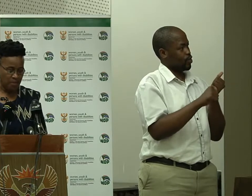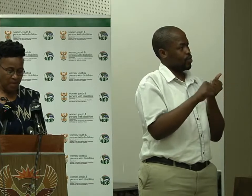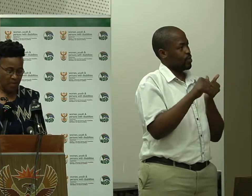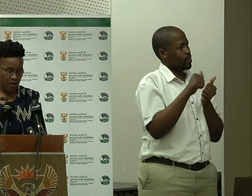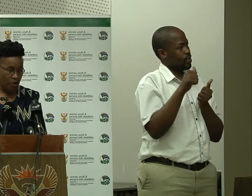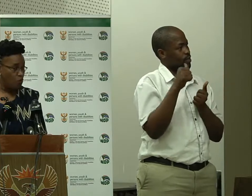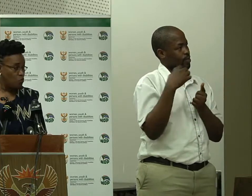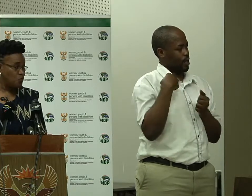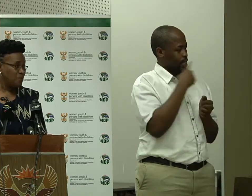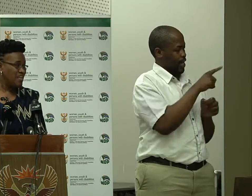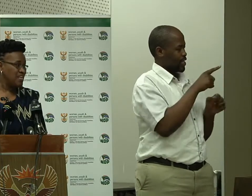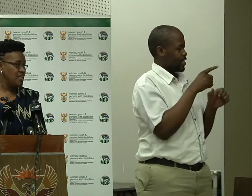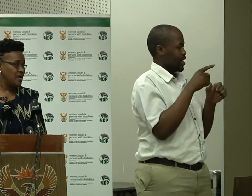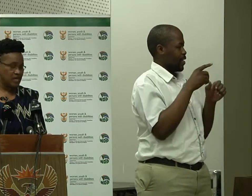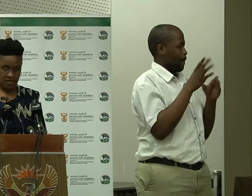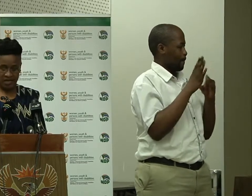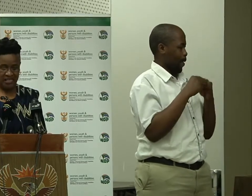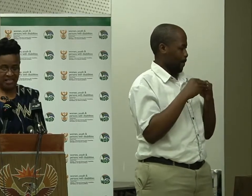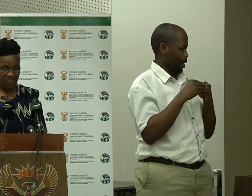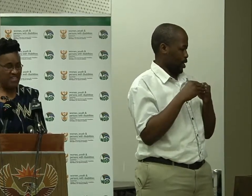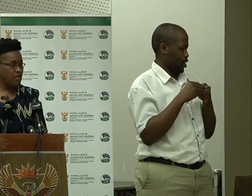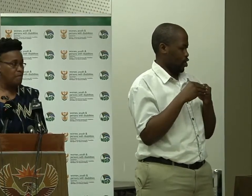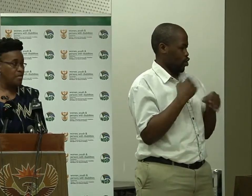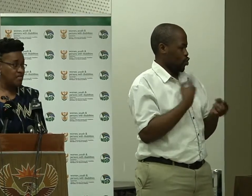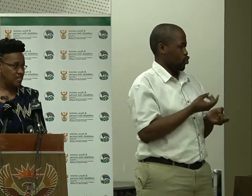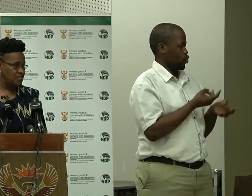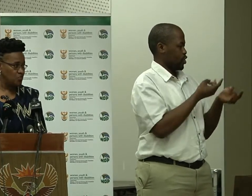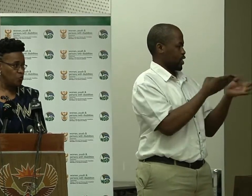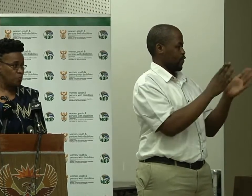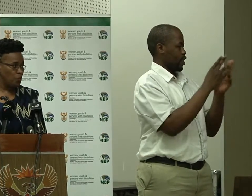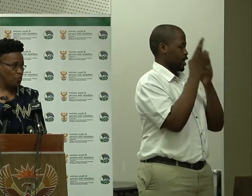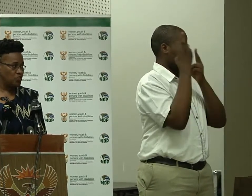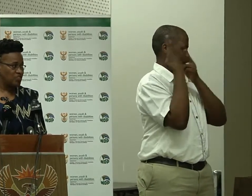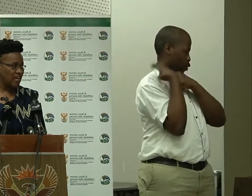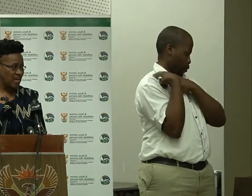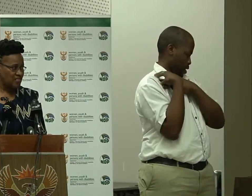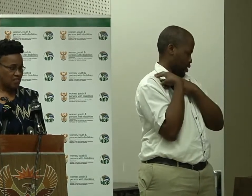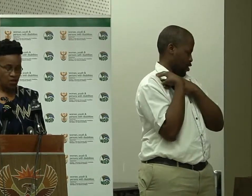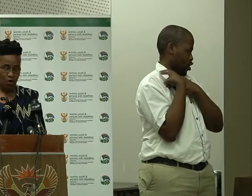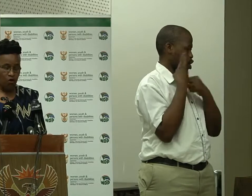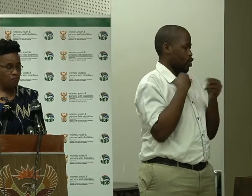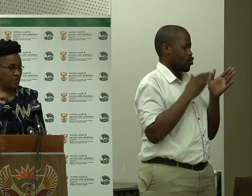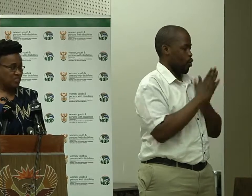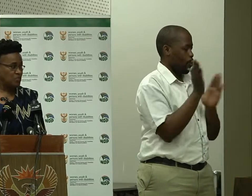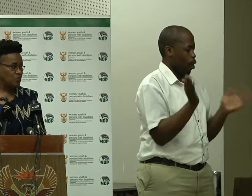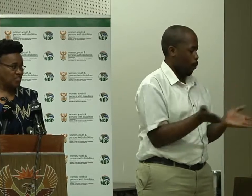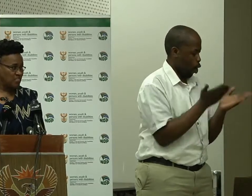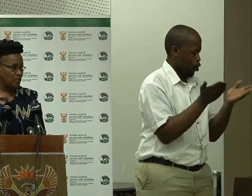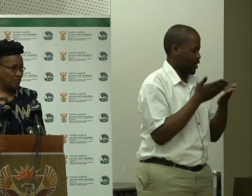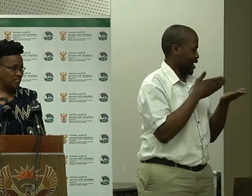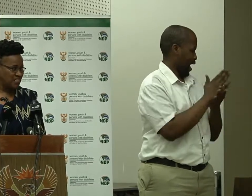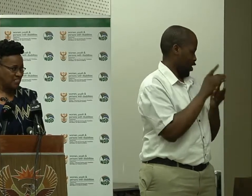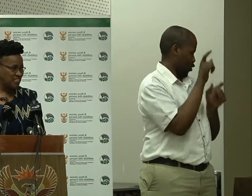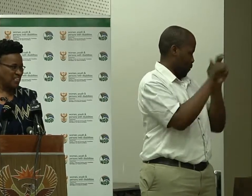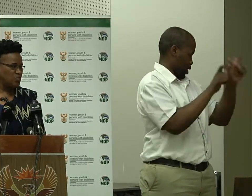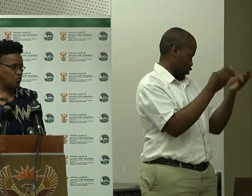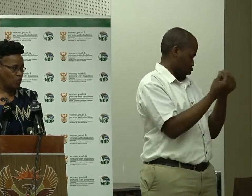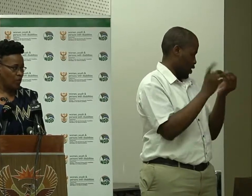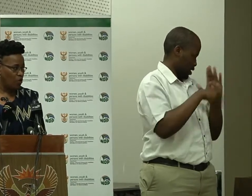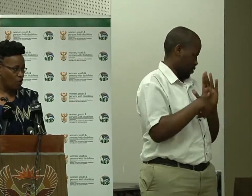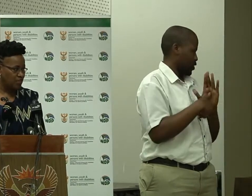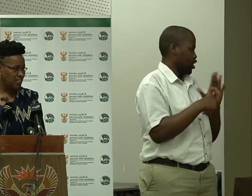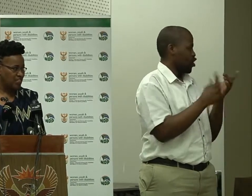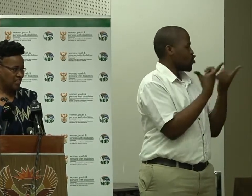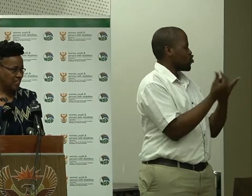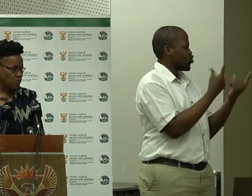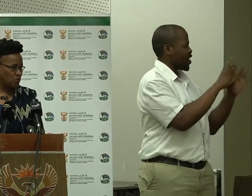ministerial member who's been given the mandate to promote the rights of persons with disabilities, is